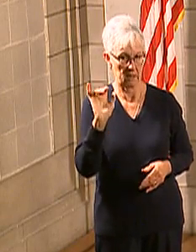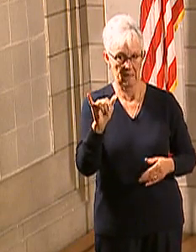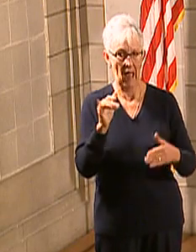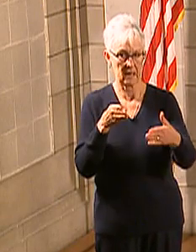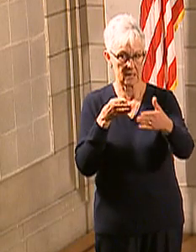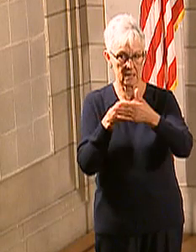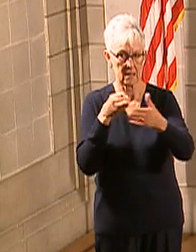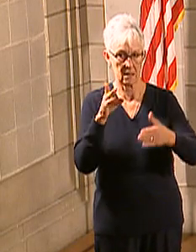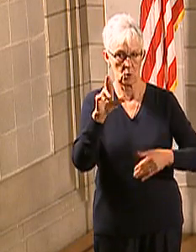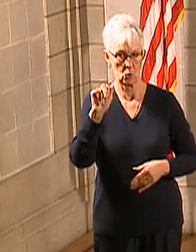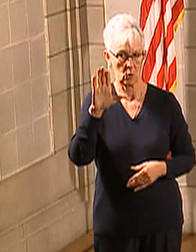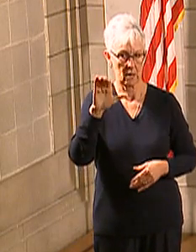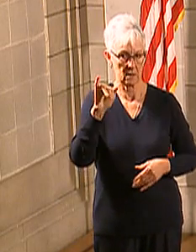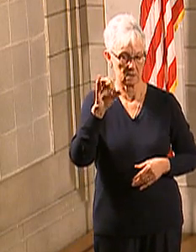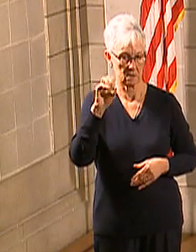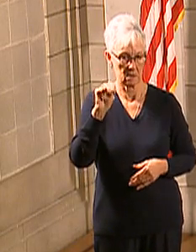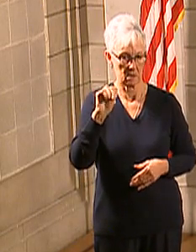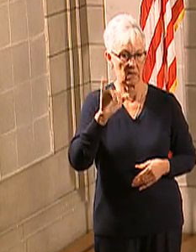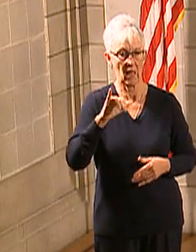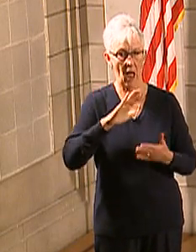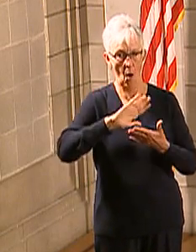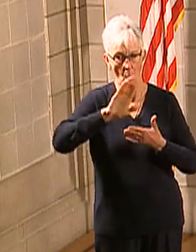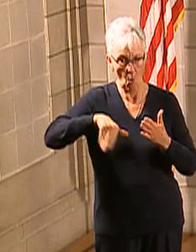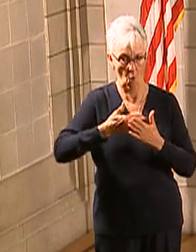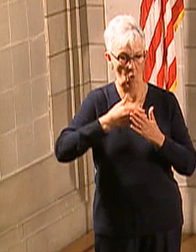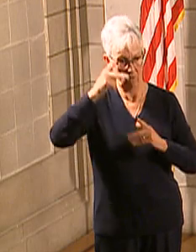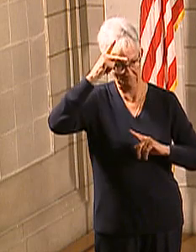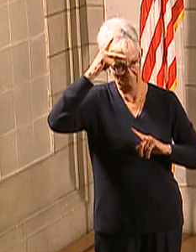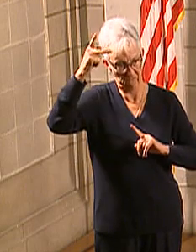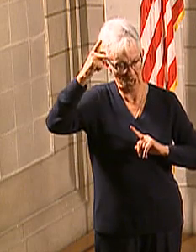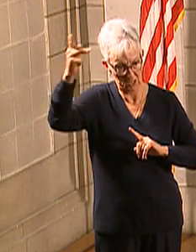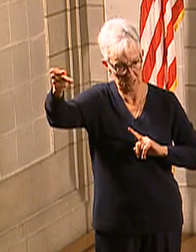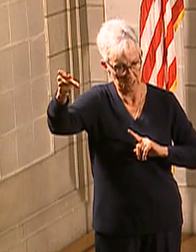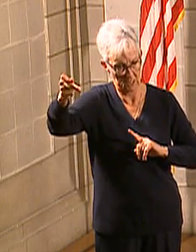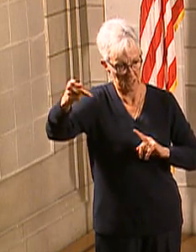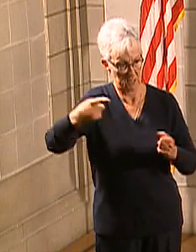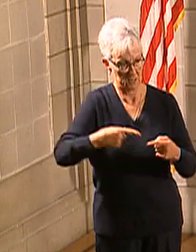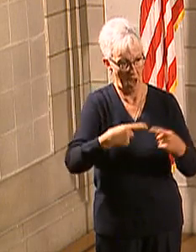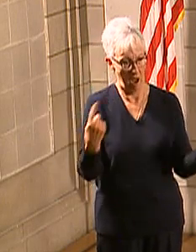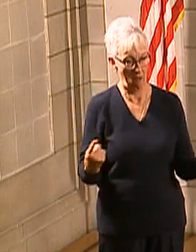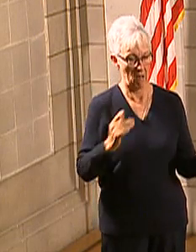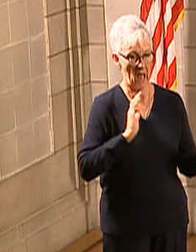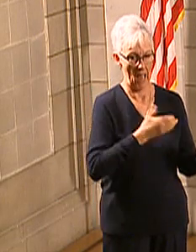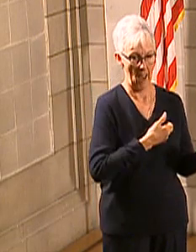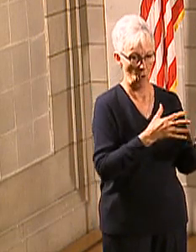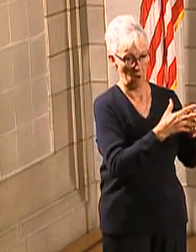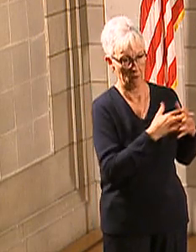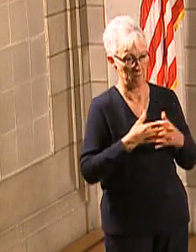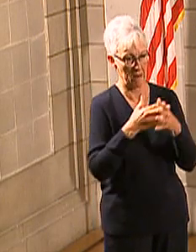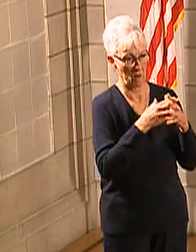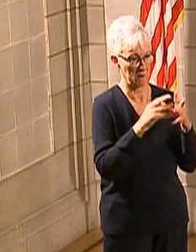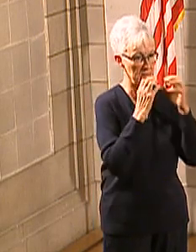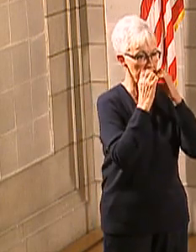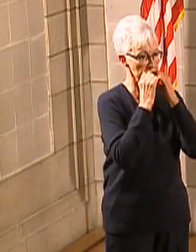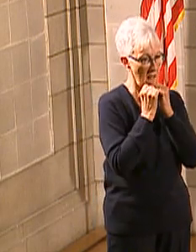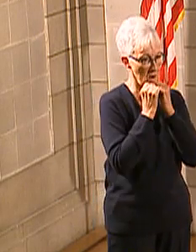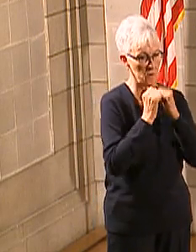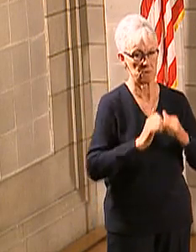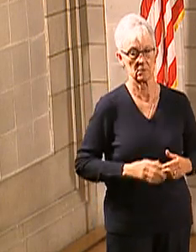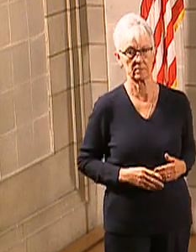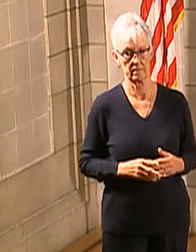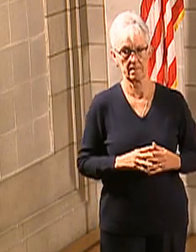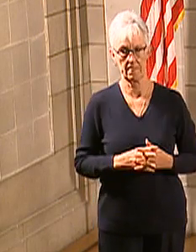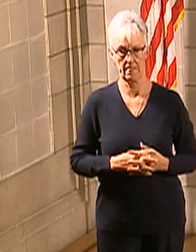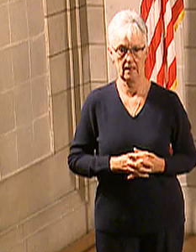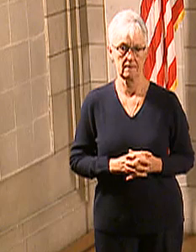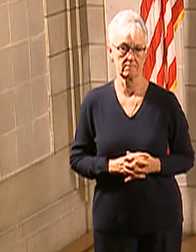that whole philosophy that runs counter to what our American values are. So go look at the whole document.